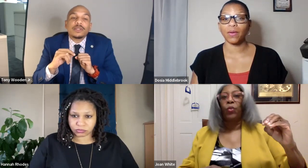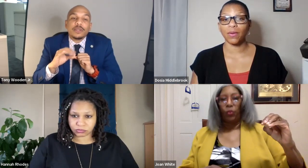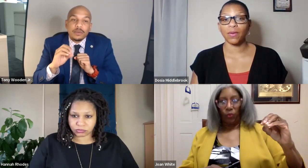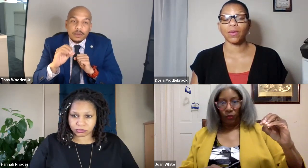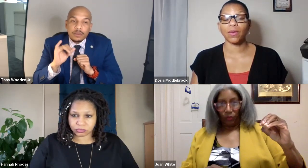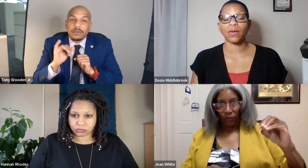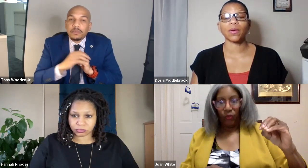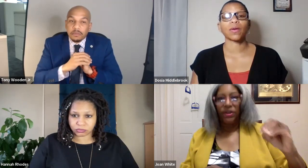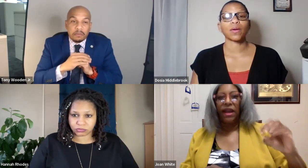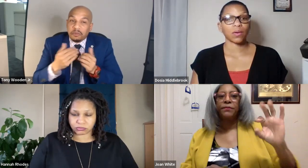Quinton.